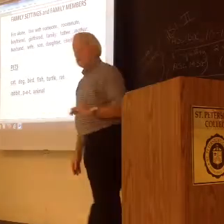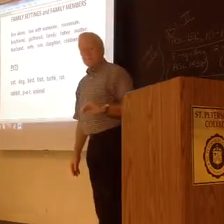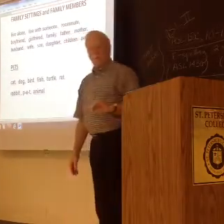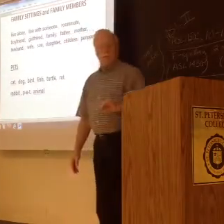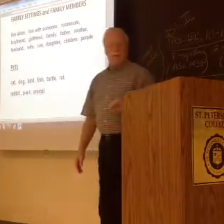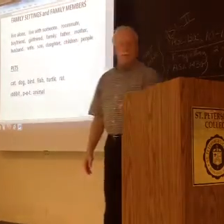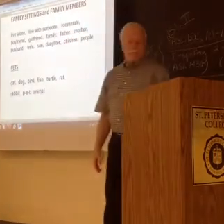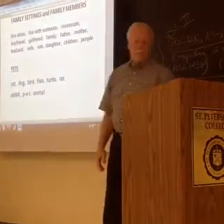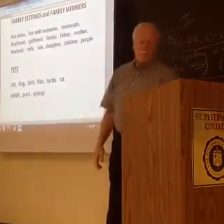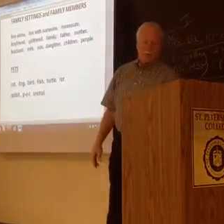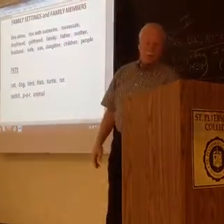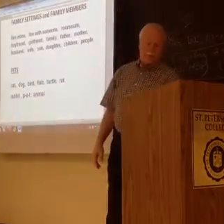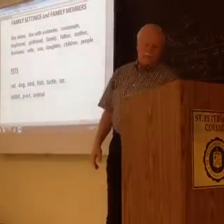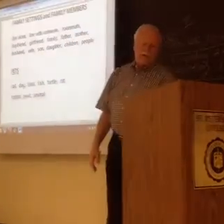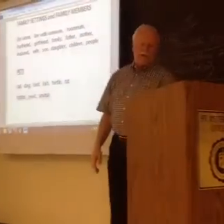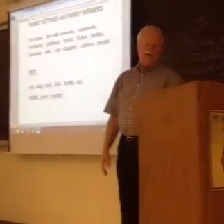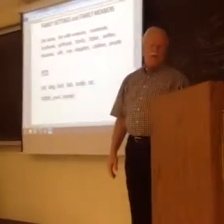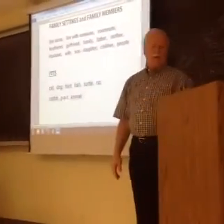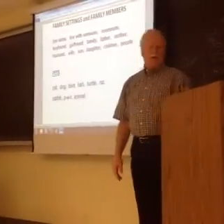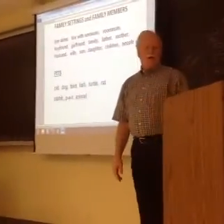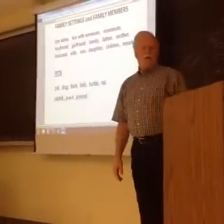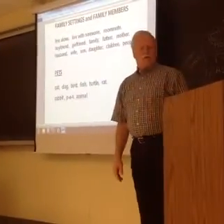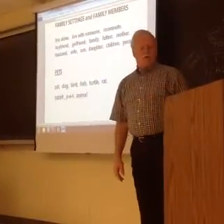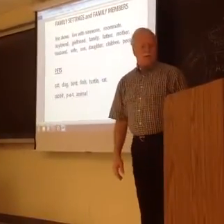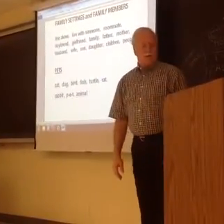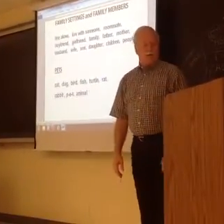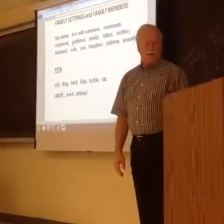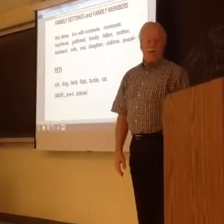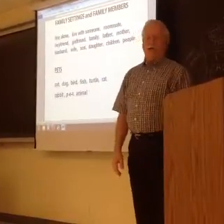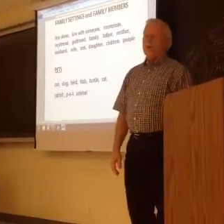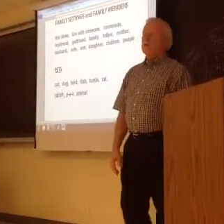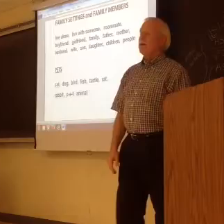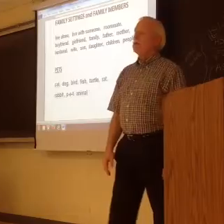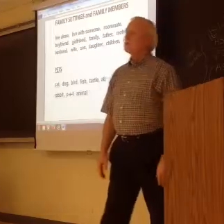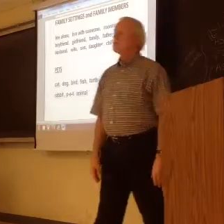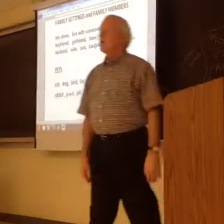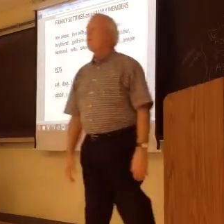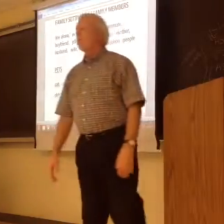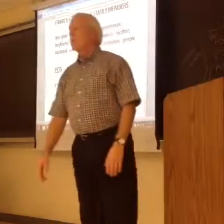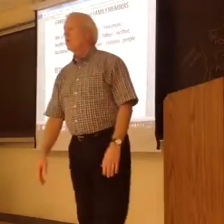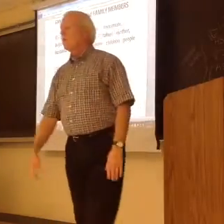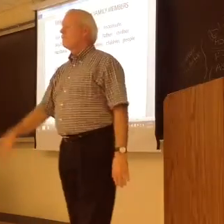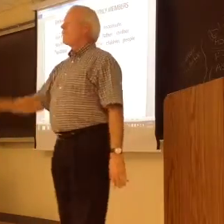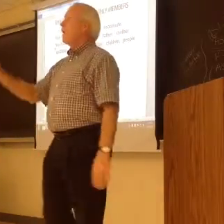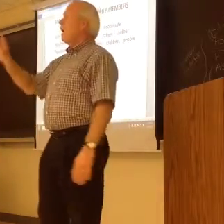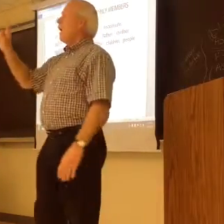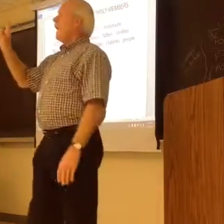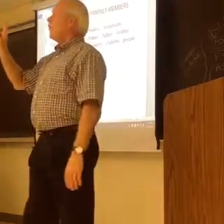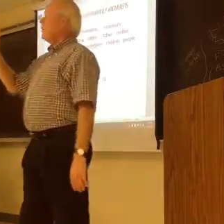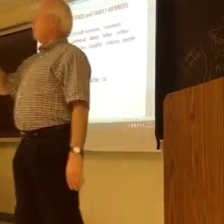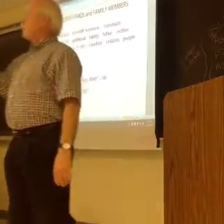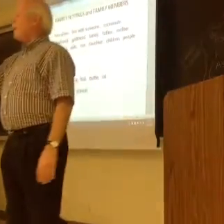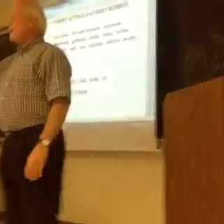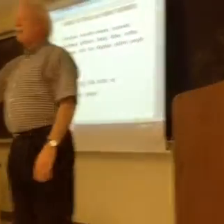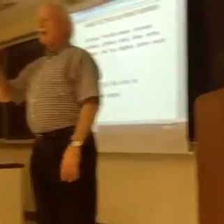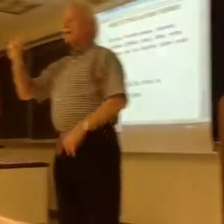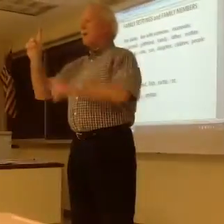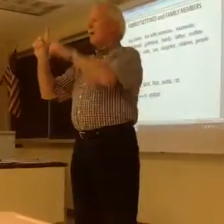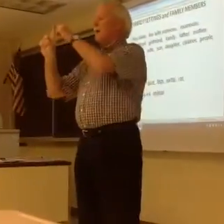they're written in the book. Yep, I have, okay. To live alone, here's a sign for alone. We have probably talked about this